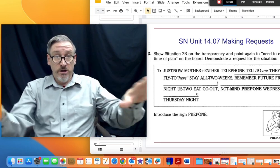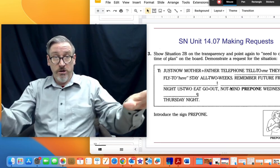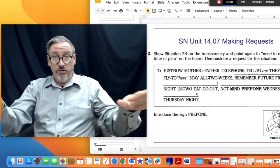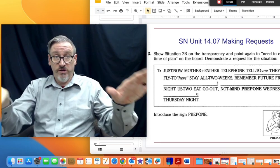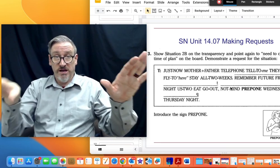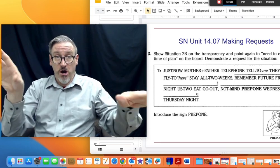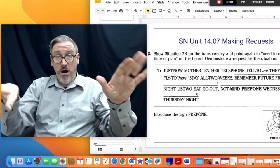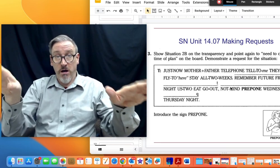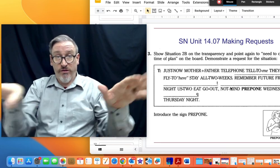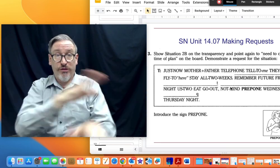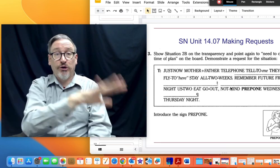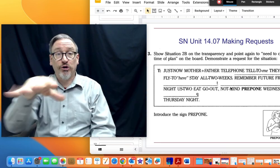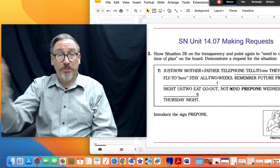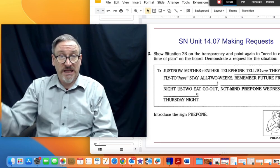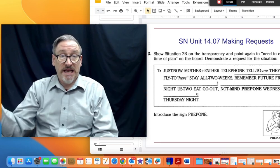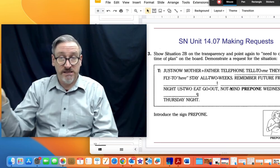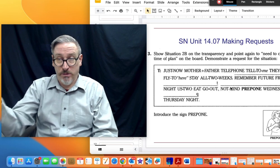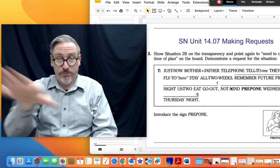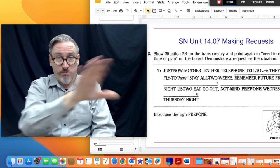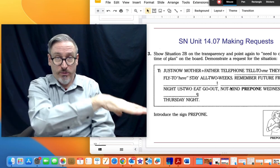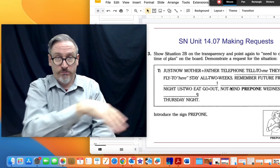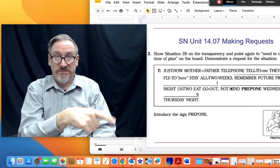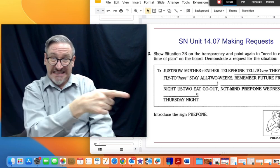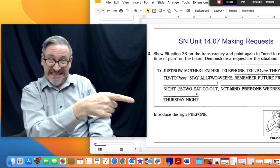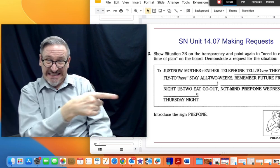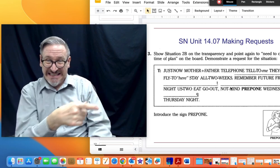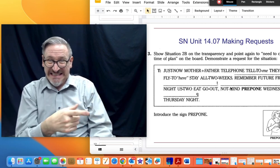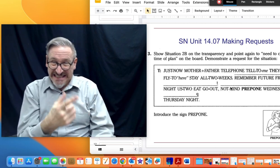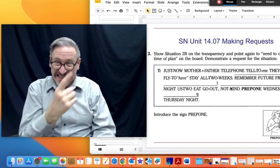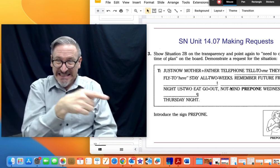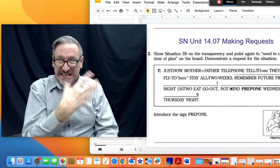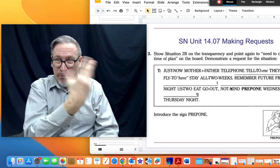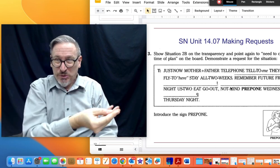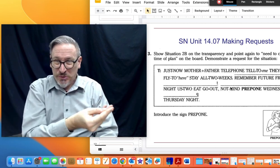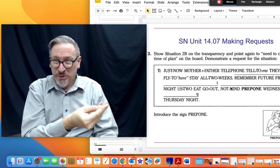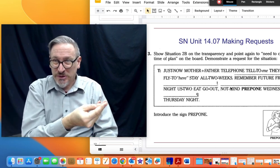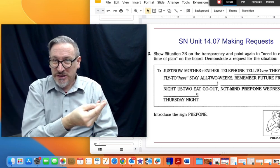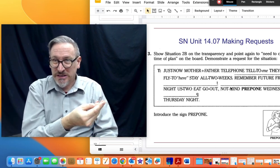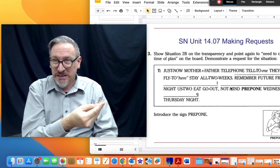in the third place. Boom, boom, boom.